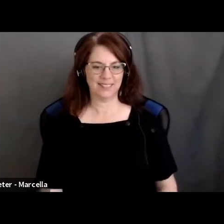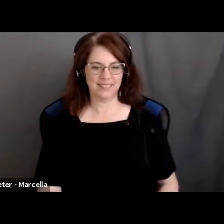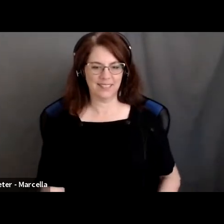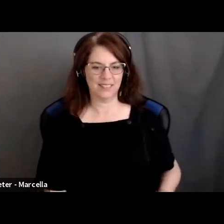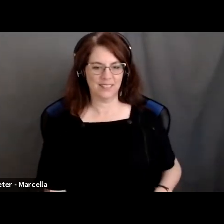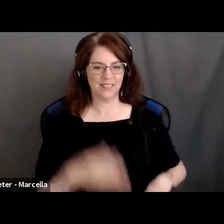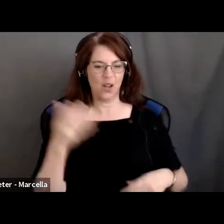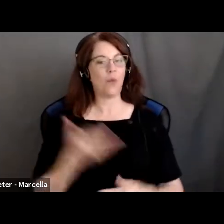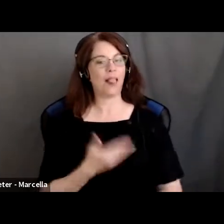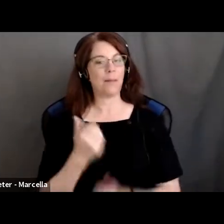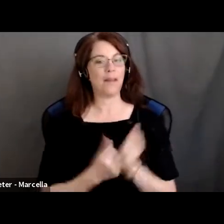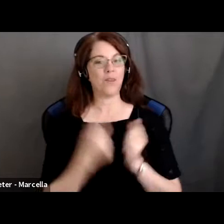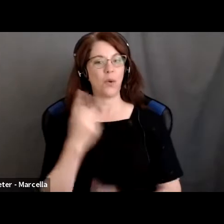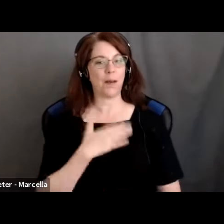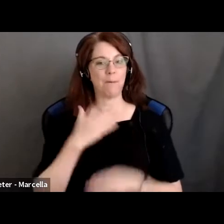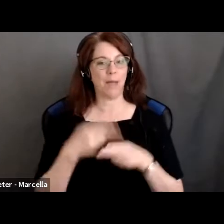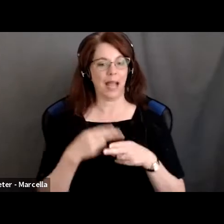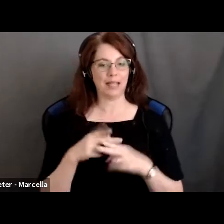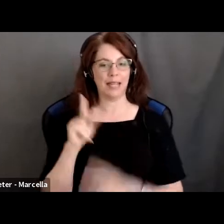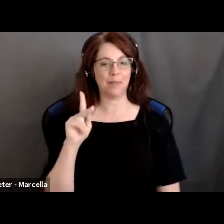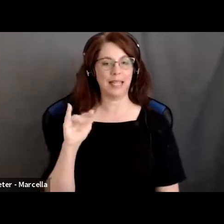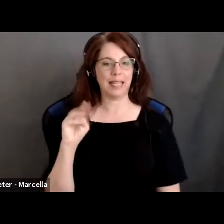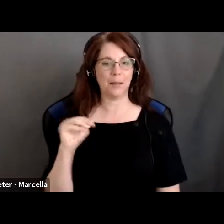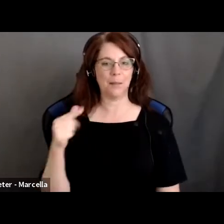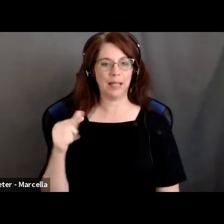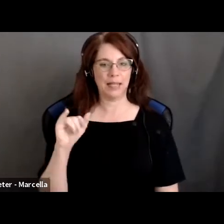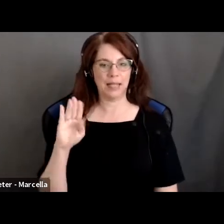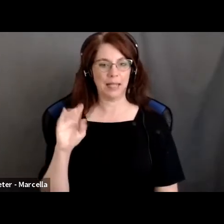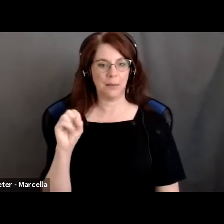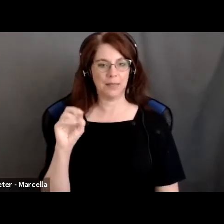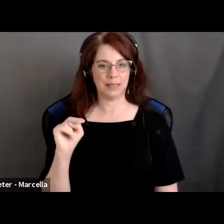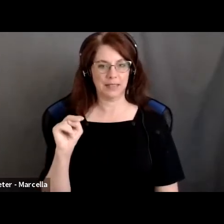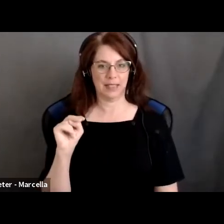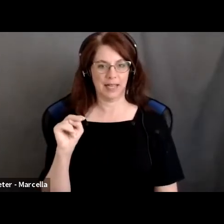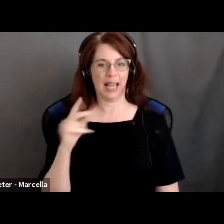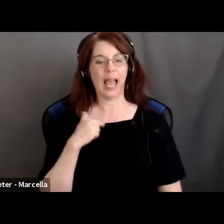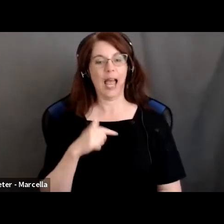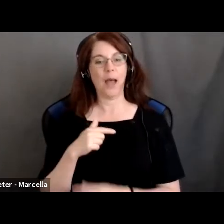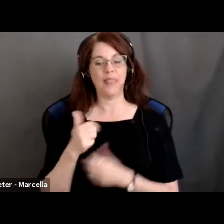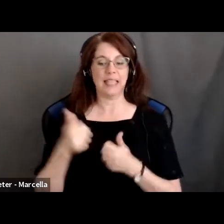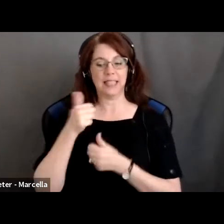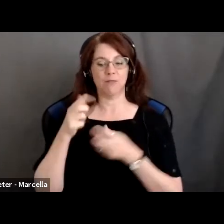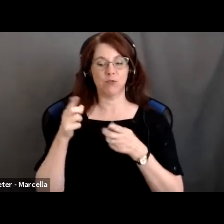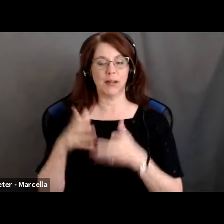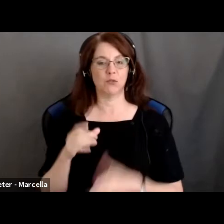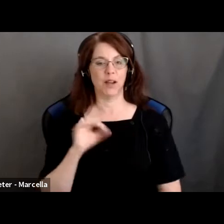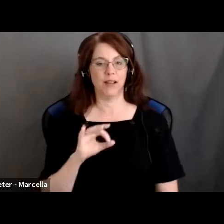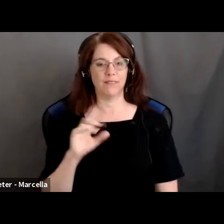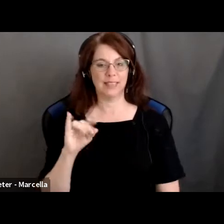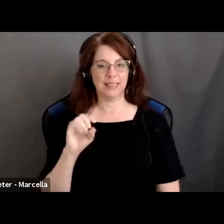Welcome everyone. My name is Kim Gibson. I'm the Executive Director of Disability Link and your April